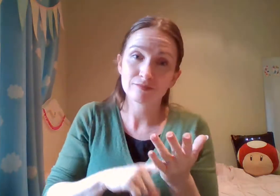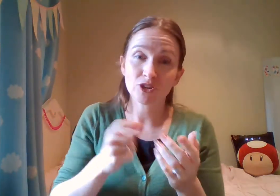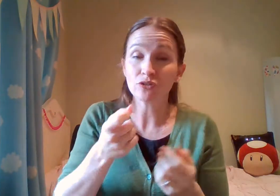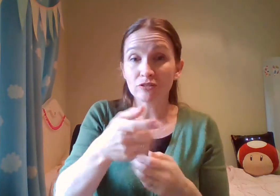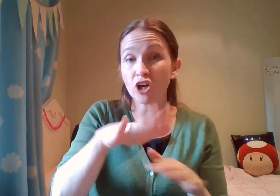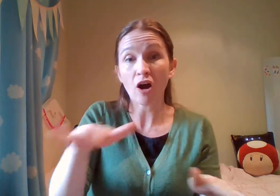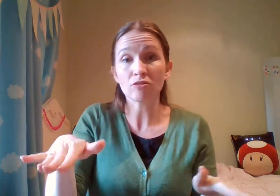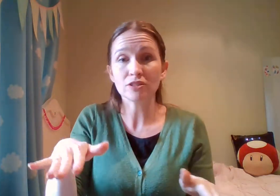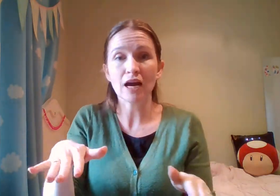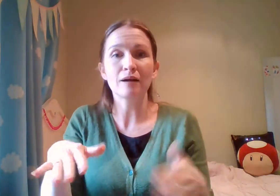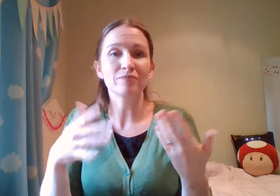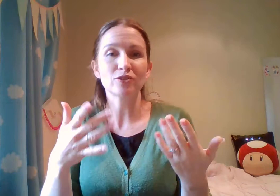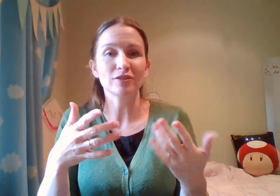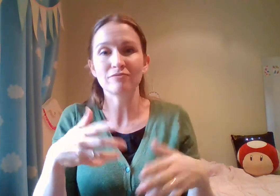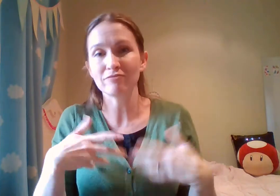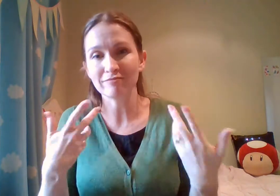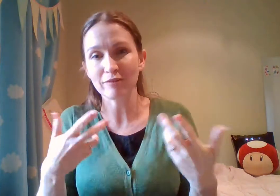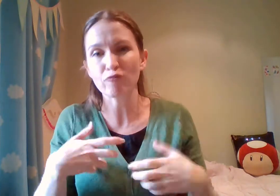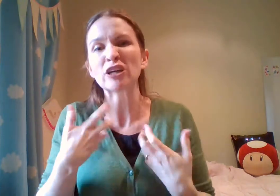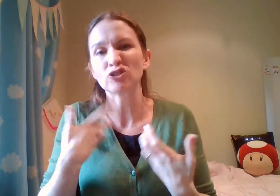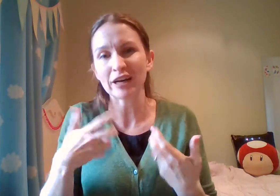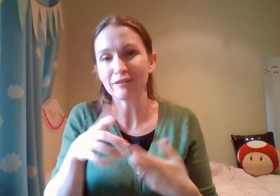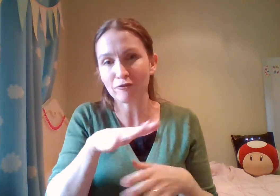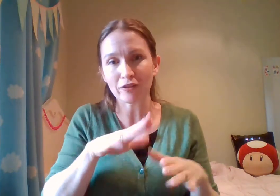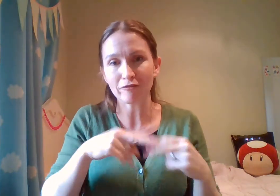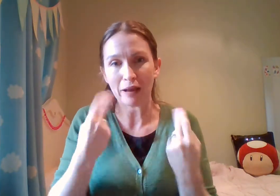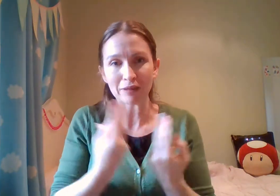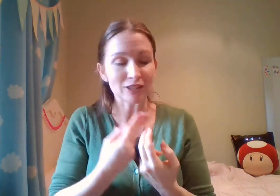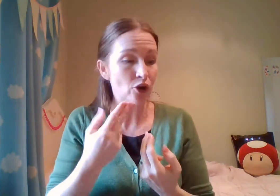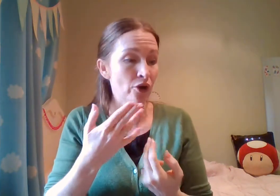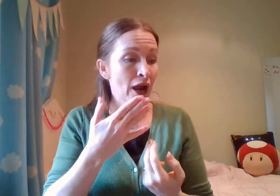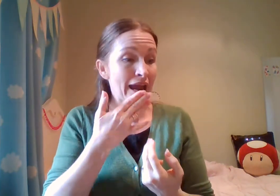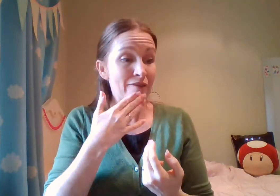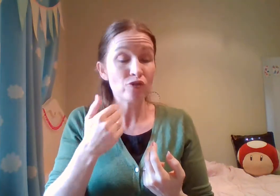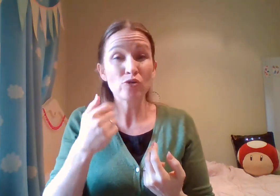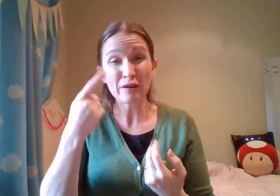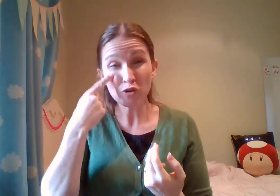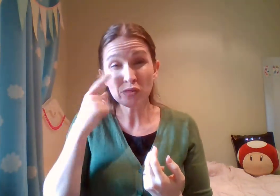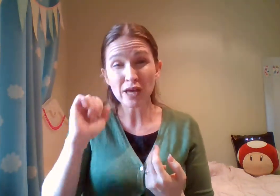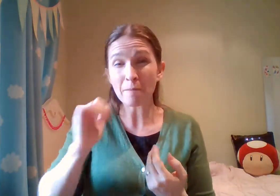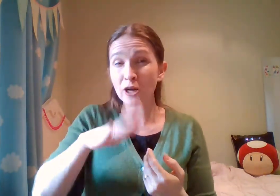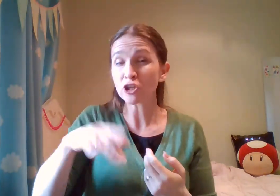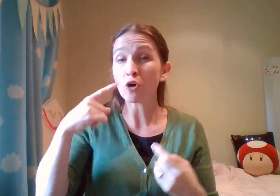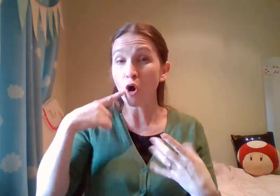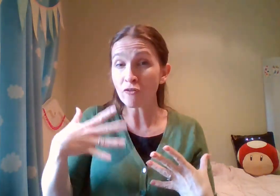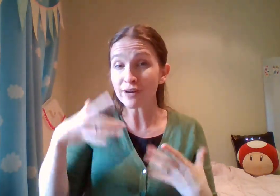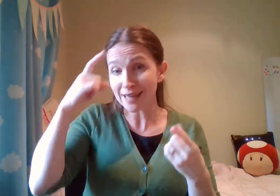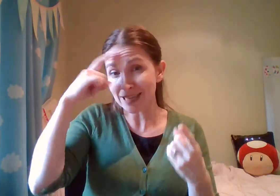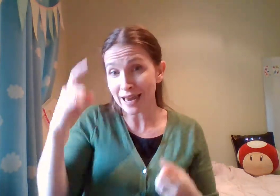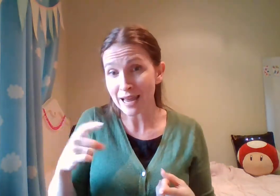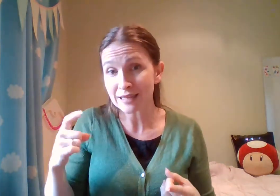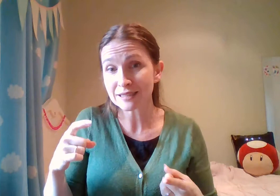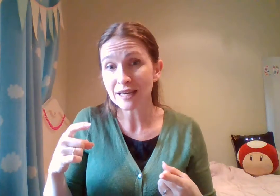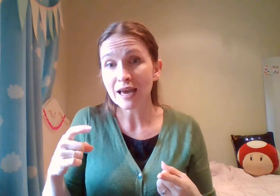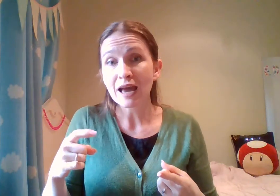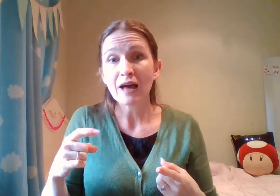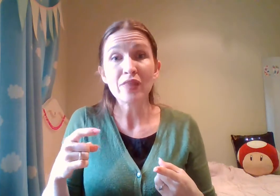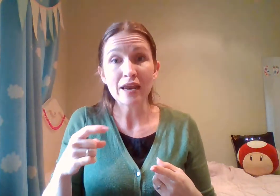to the child. So it's frustrating for the family. So if you think my child often gets headaches, then it's